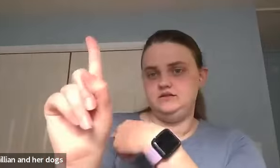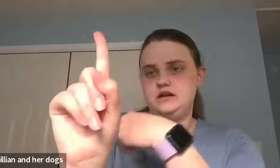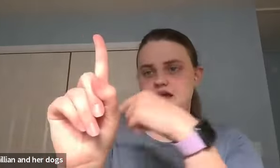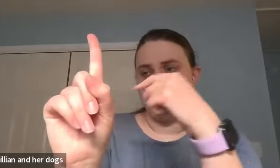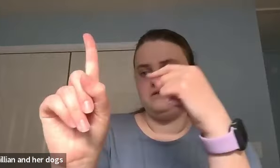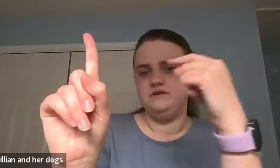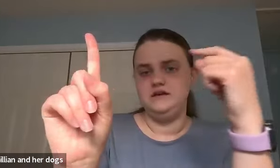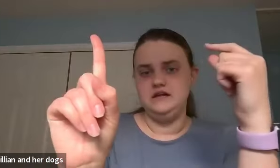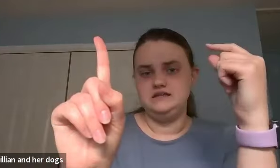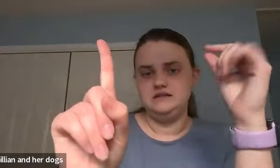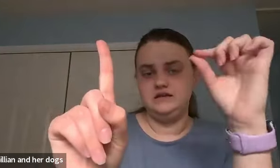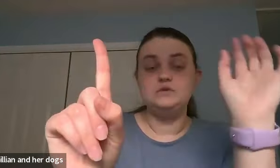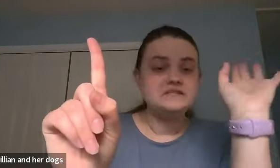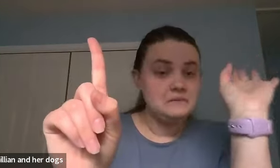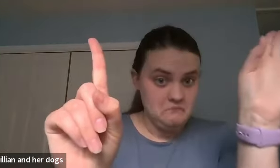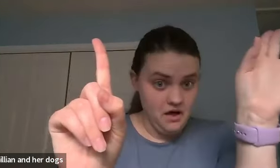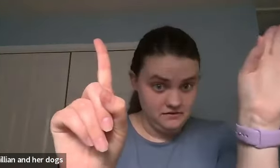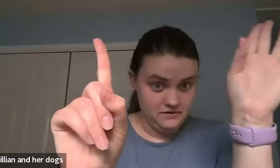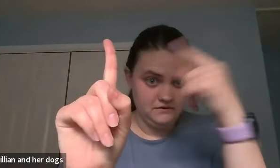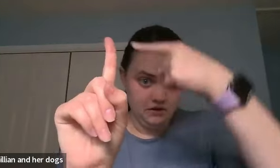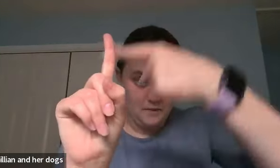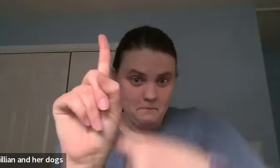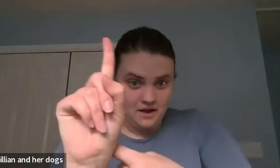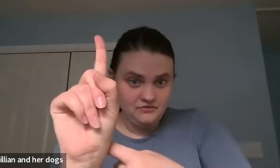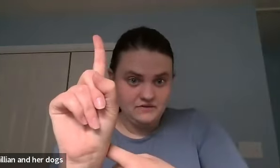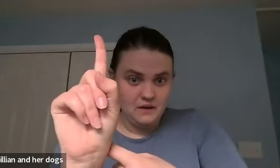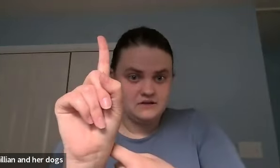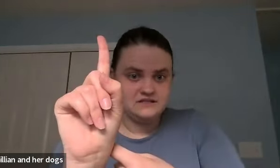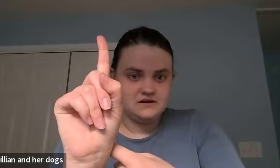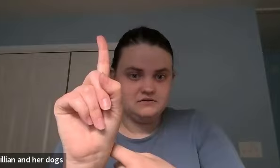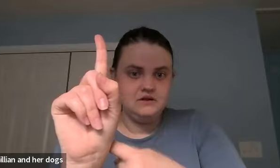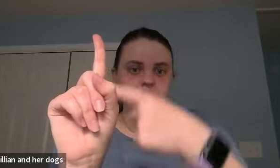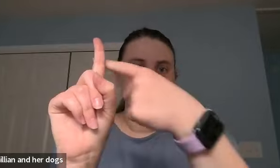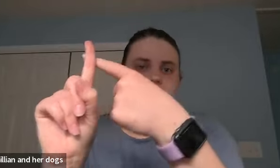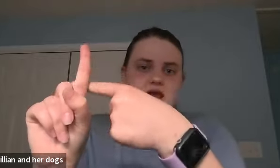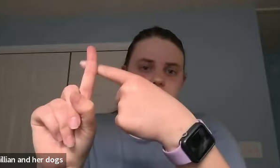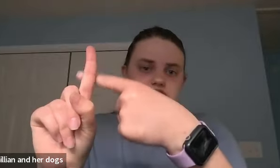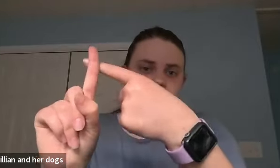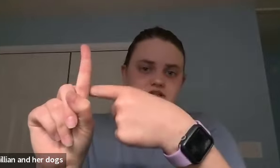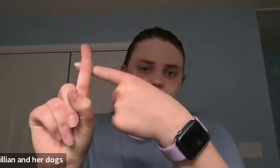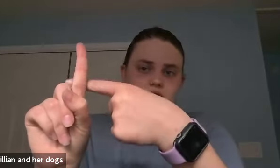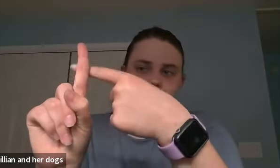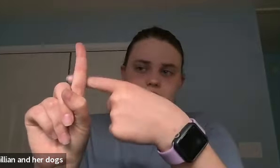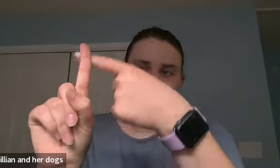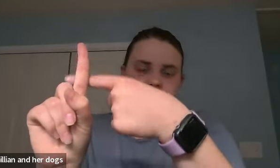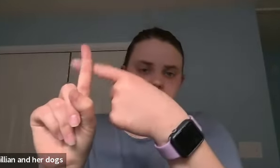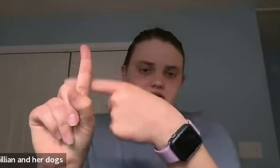going to have, it's almost like month. Y'all remember month, that one down, but now you just kind of do it on the back of the fingers.